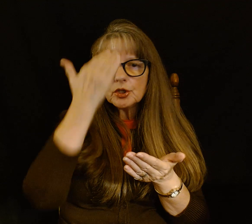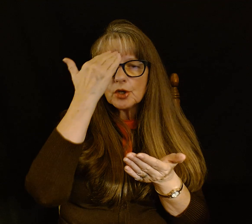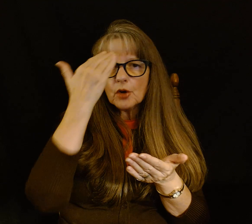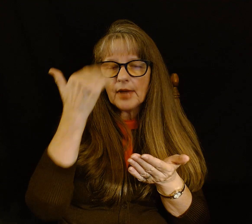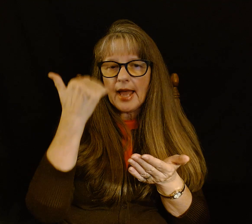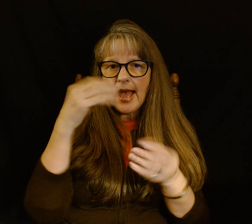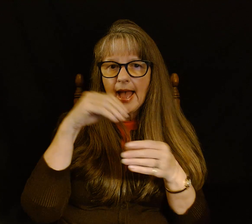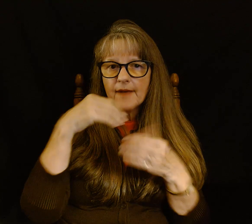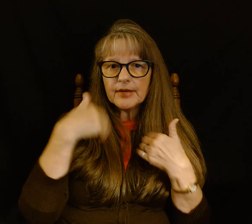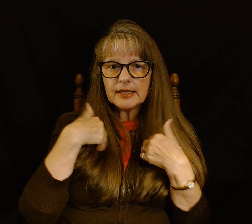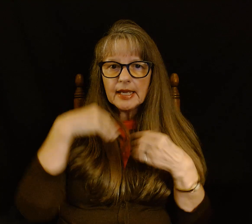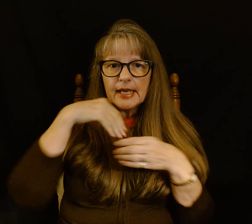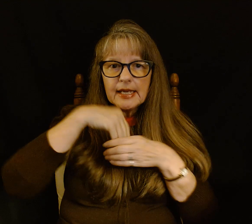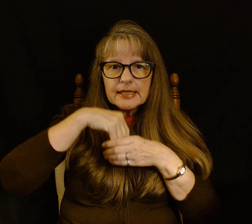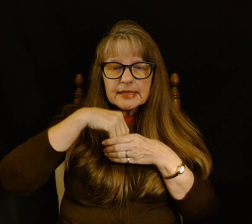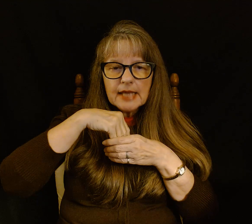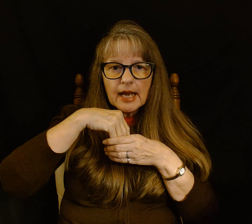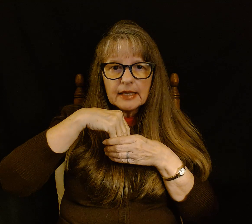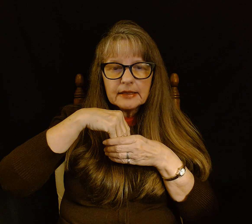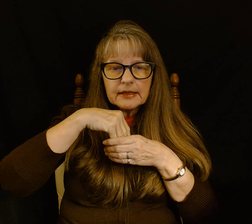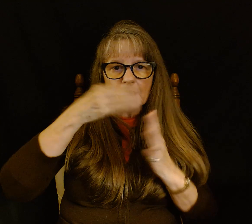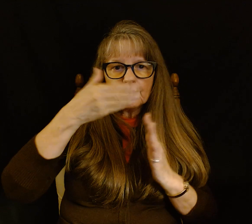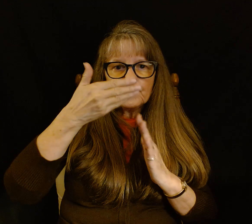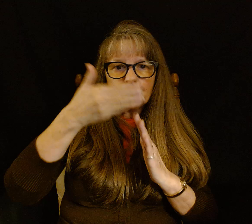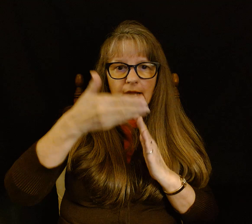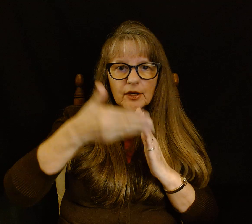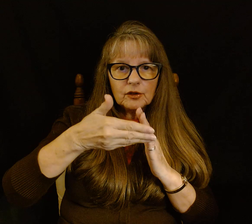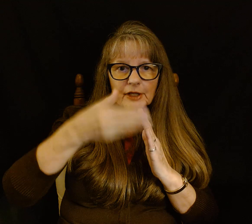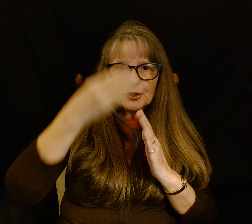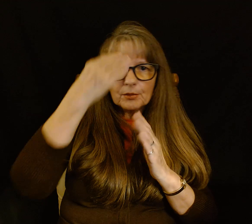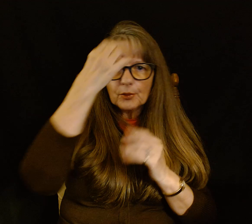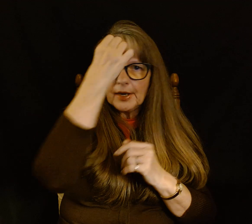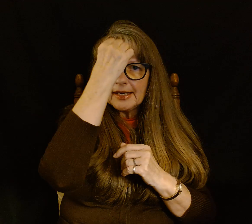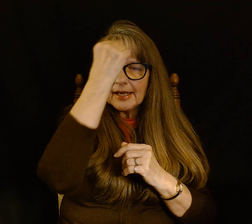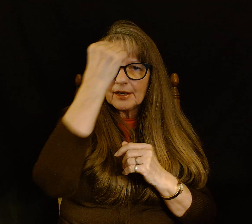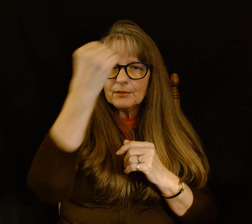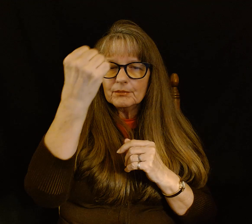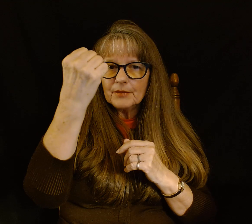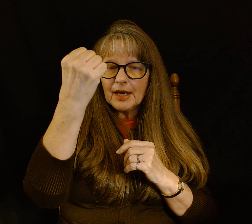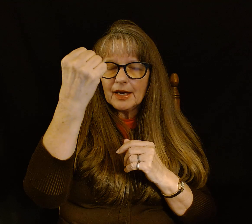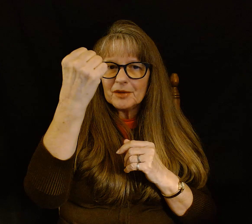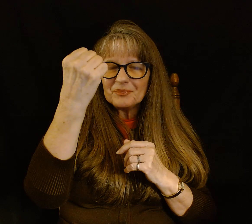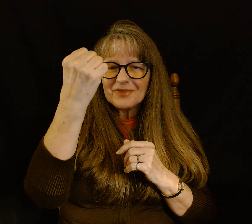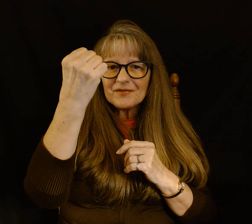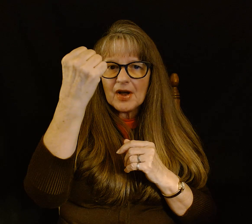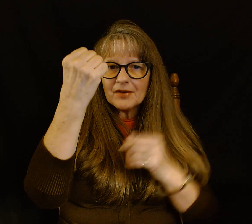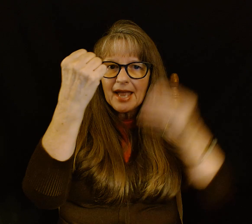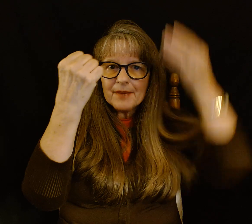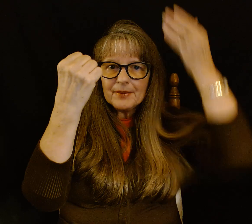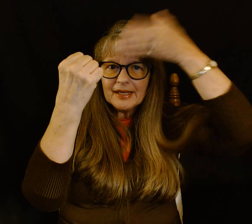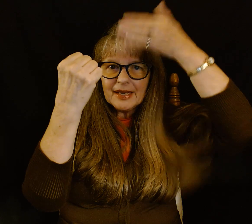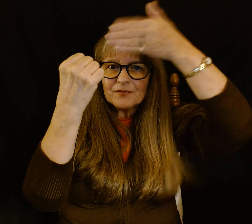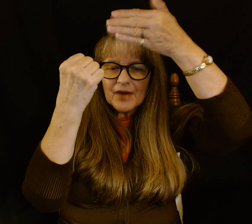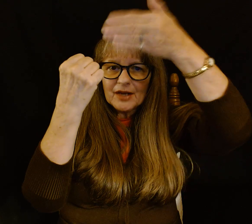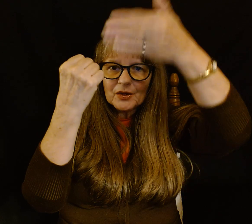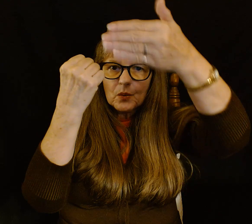know to have it inside that file in your brain, like a file cabinet, and file it